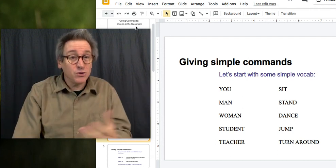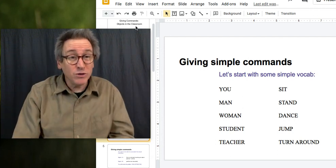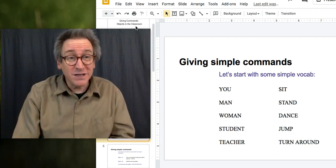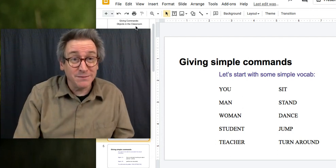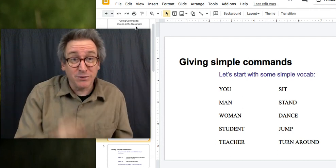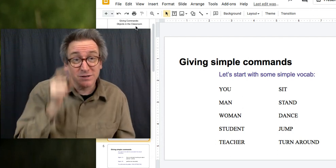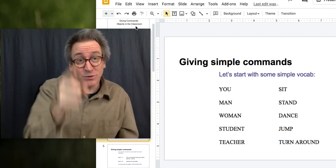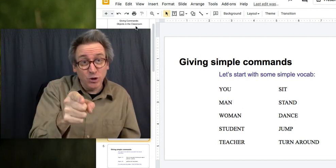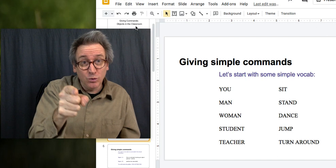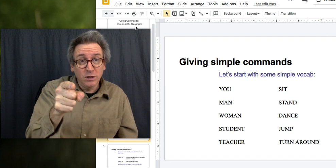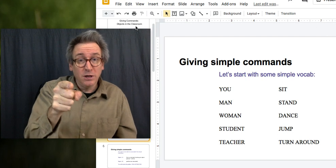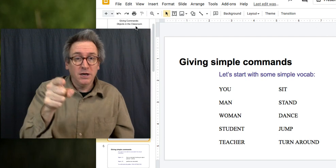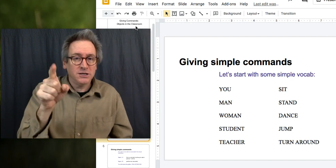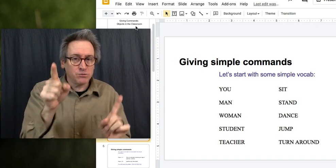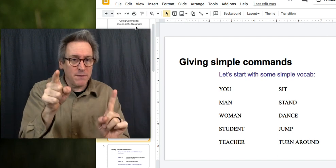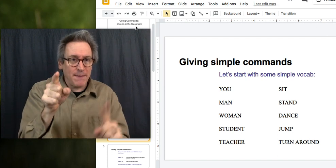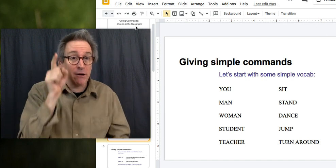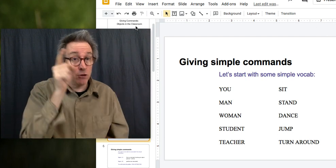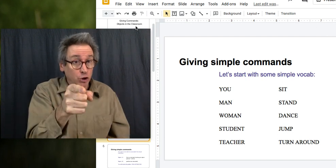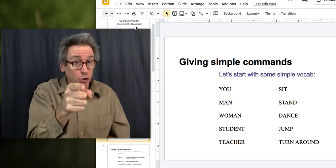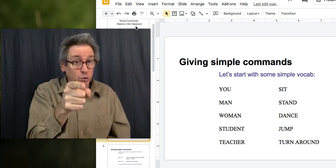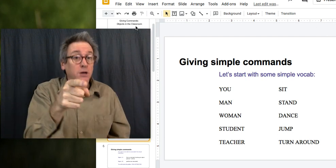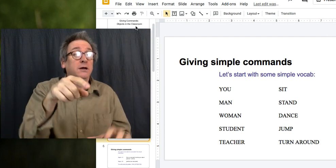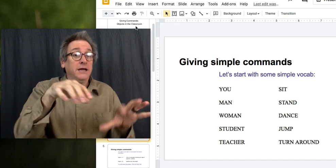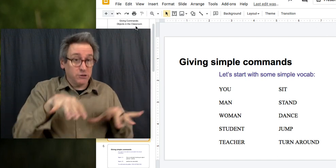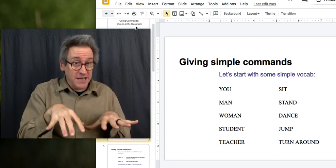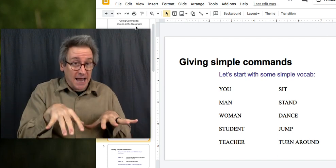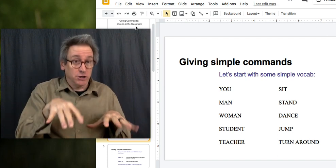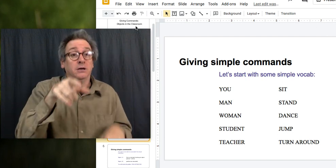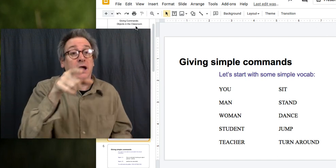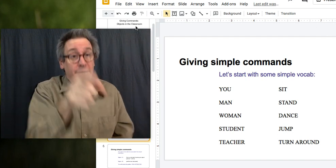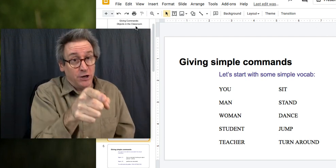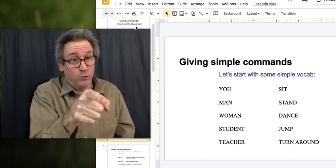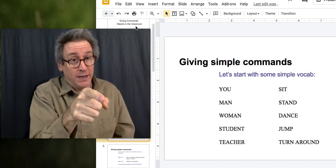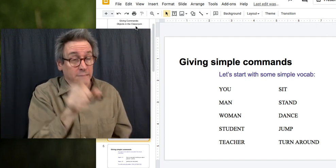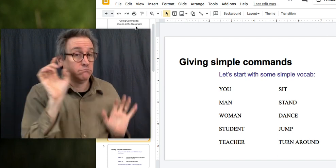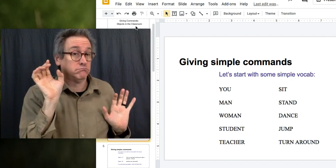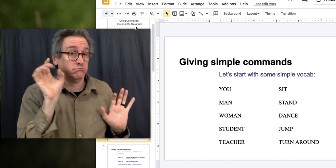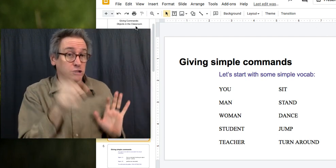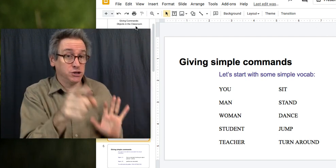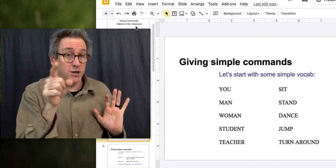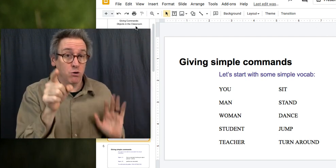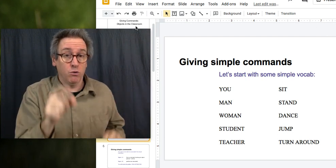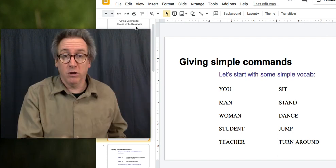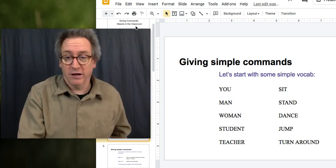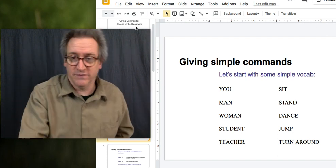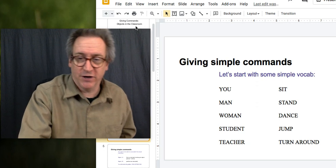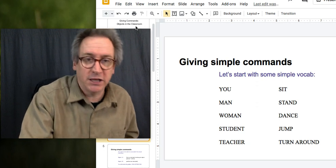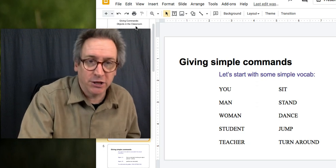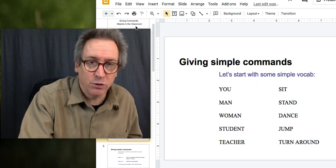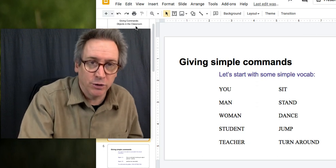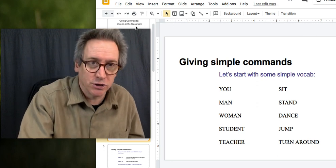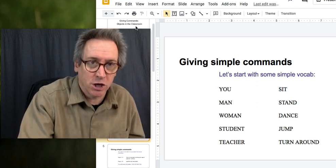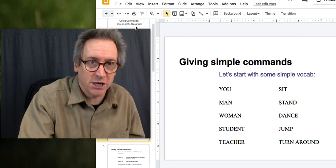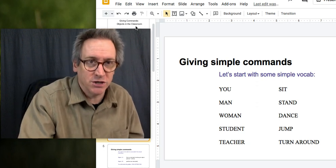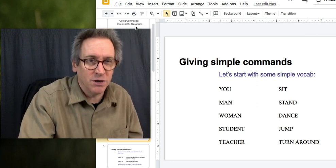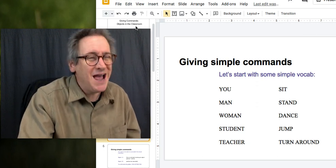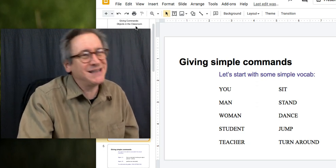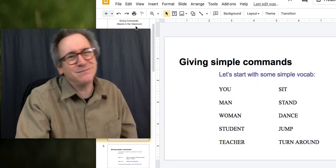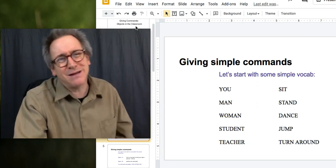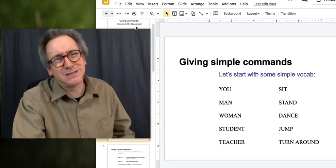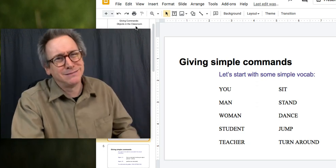So they're really simple. So you, just remember that pattern. You, here's the action, and then you again. Just so we know who, it's very clear who you're talking